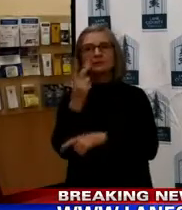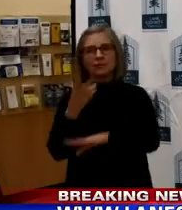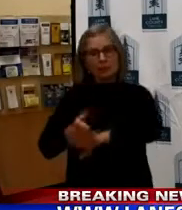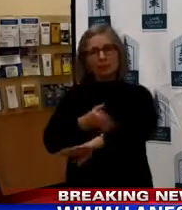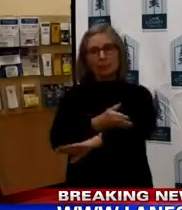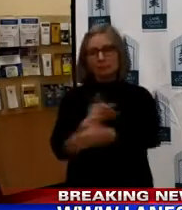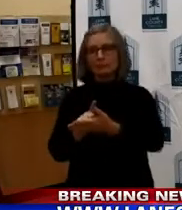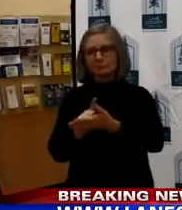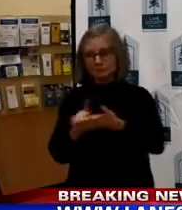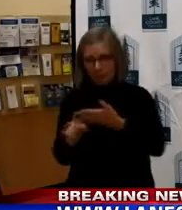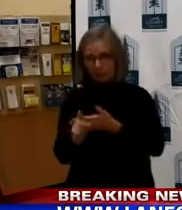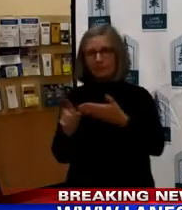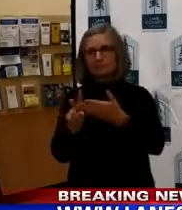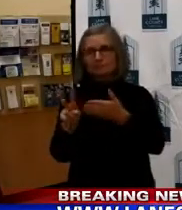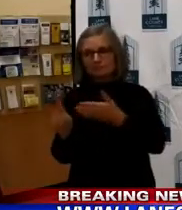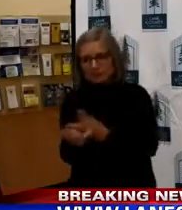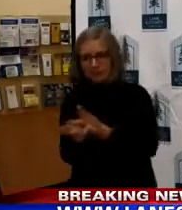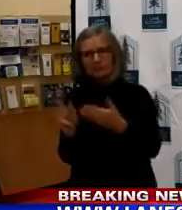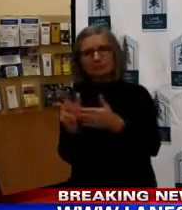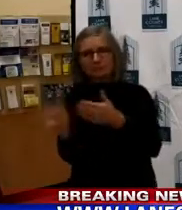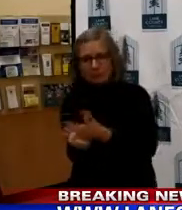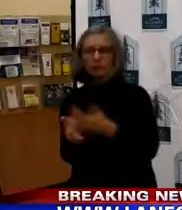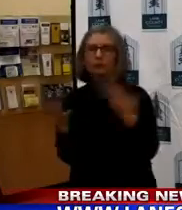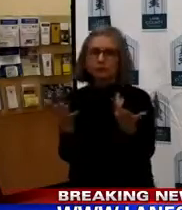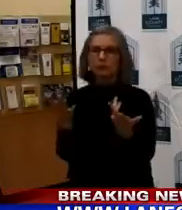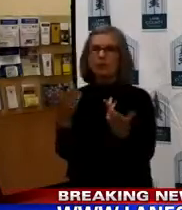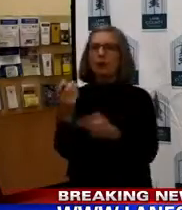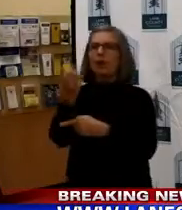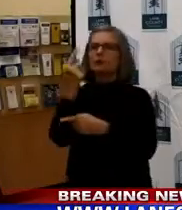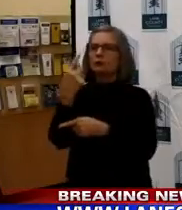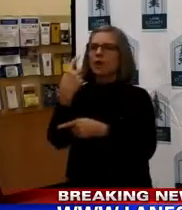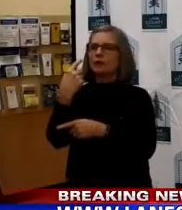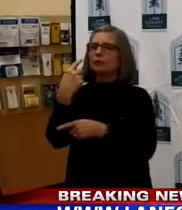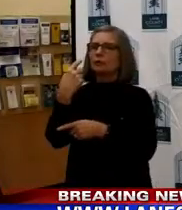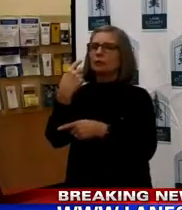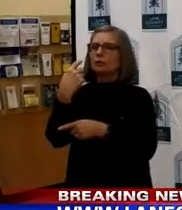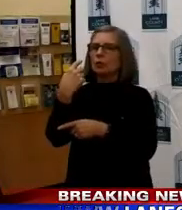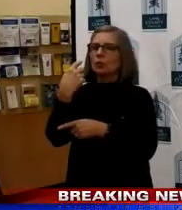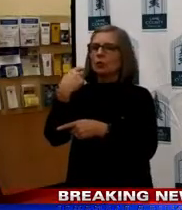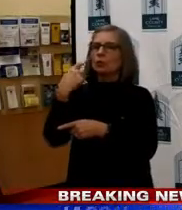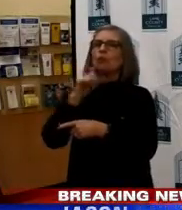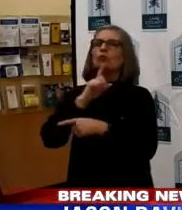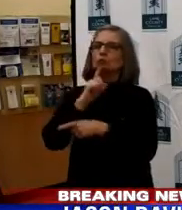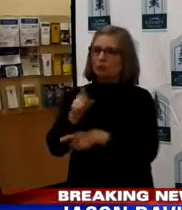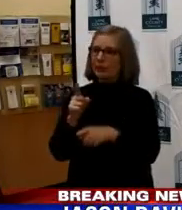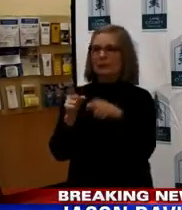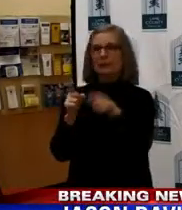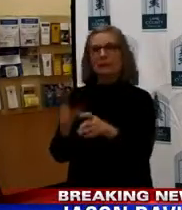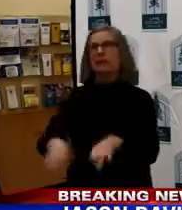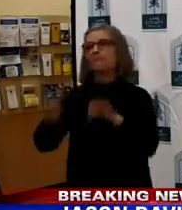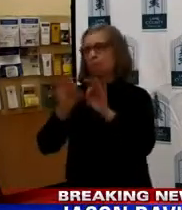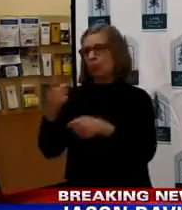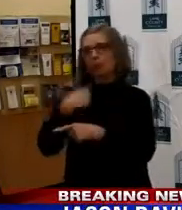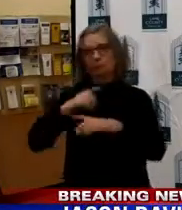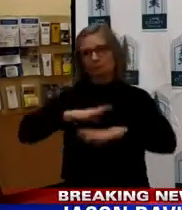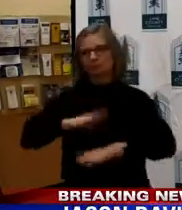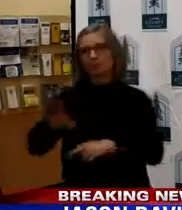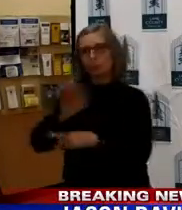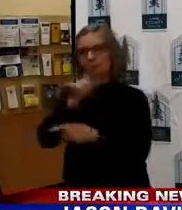on that, understanding the urgency and the need from our community. And that's all we have. Thank you.